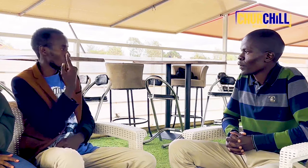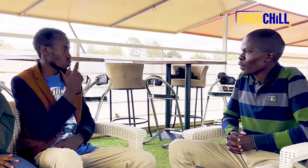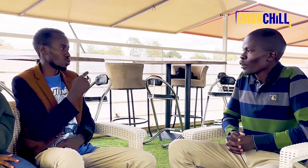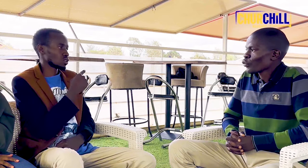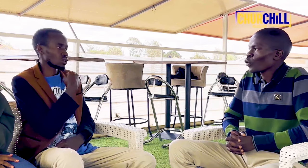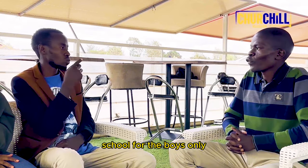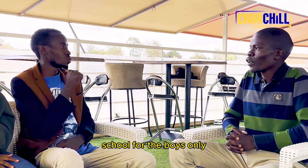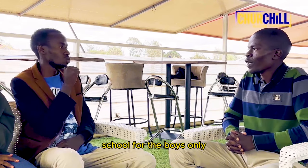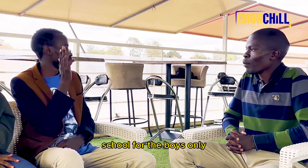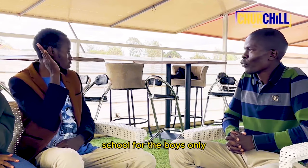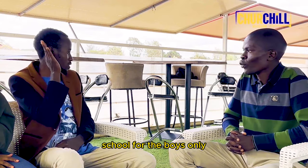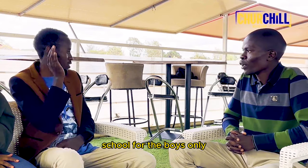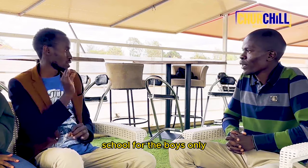School for the boys only.